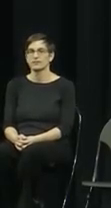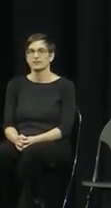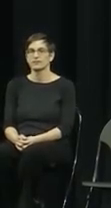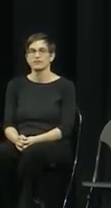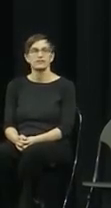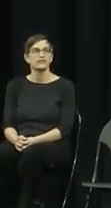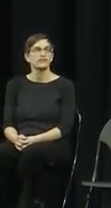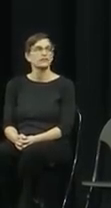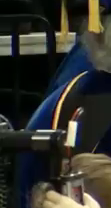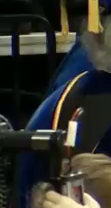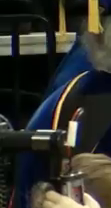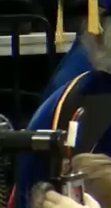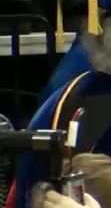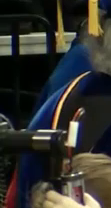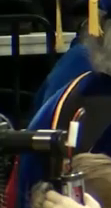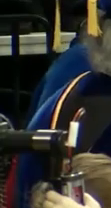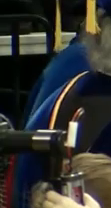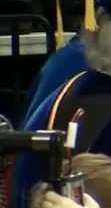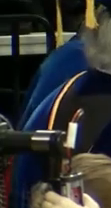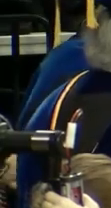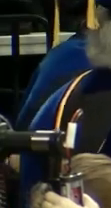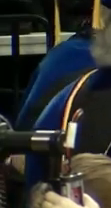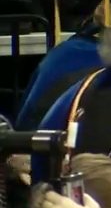Stephanie Warsha.